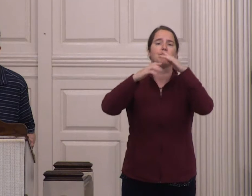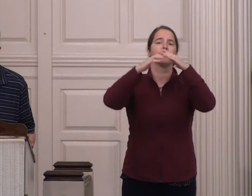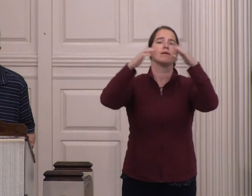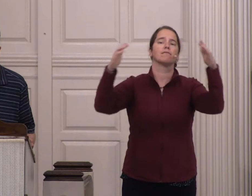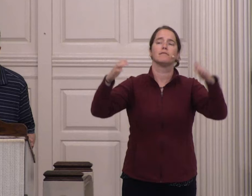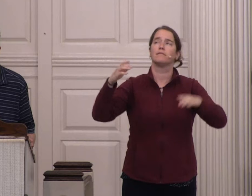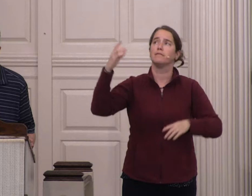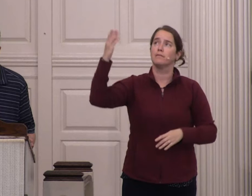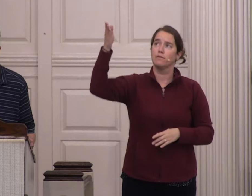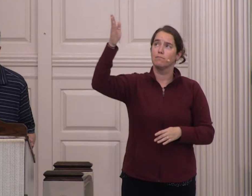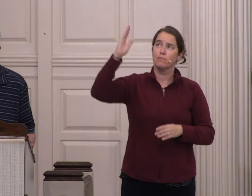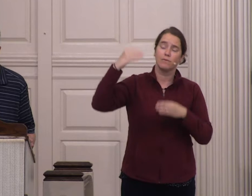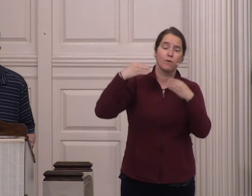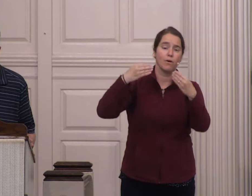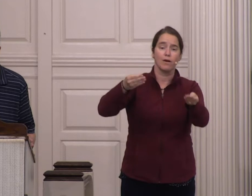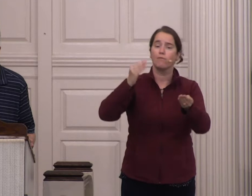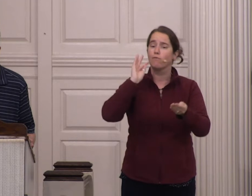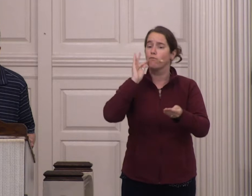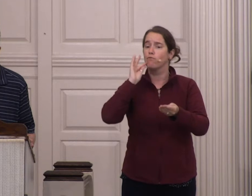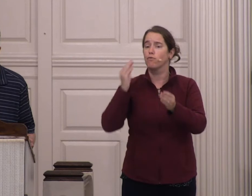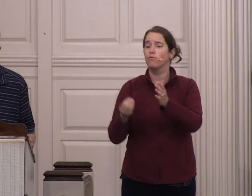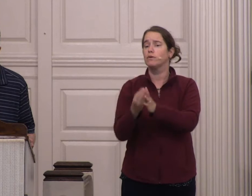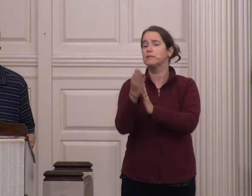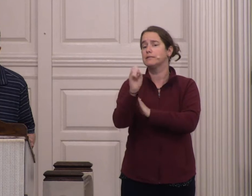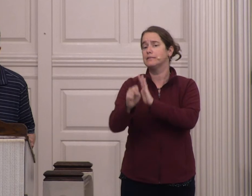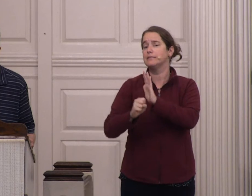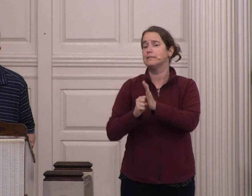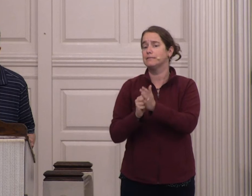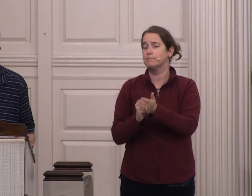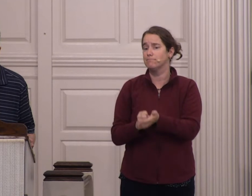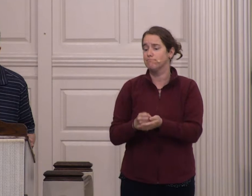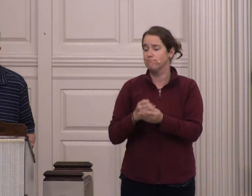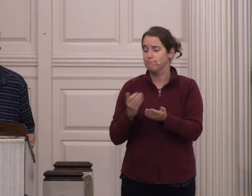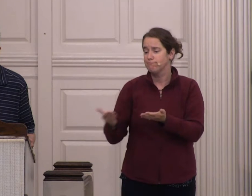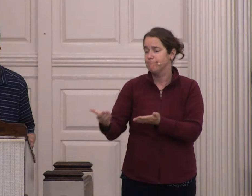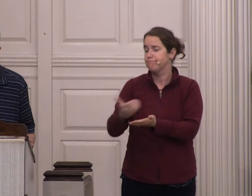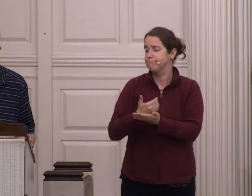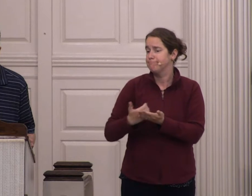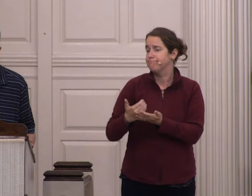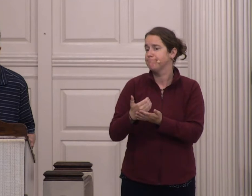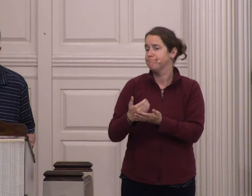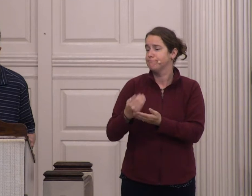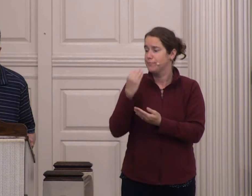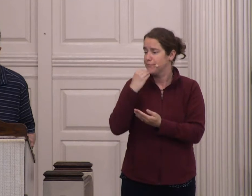seasons, and filled you with nourishment and gladness for your hearts."